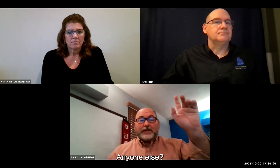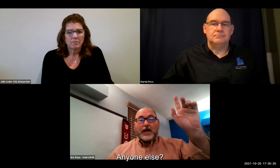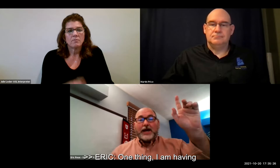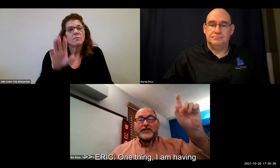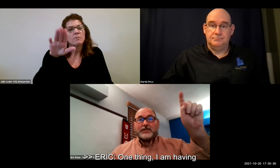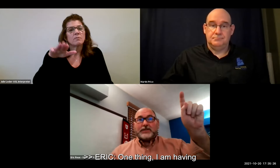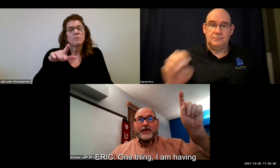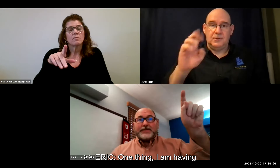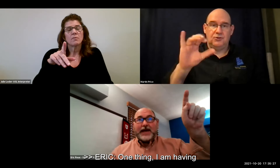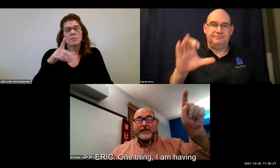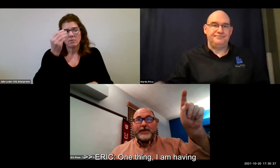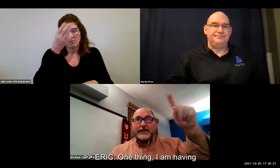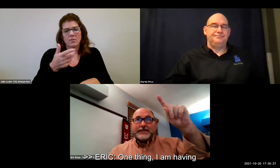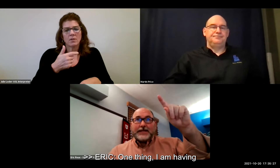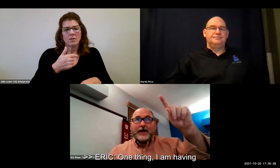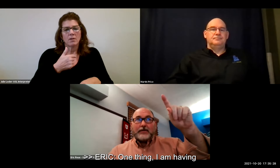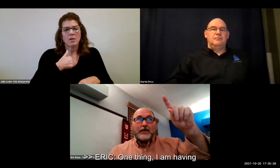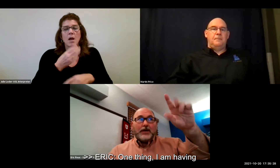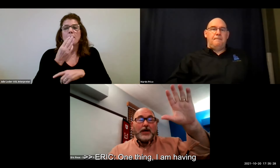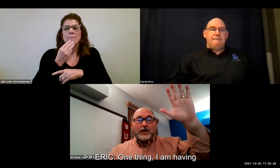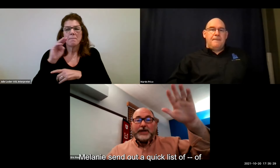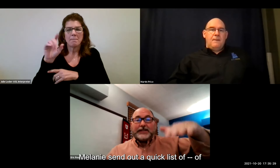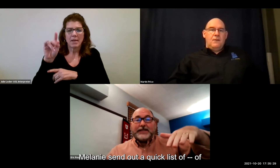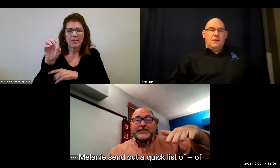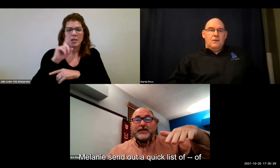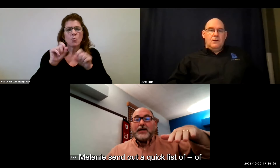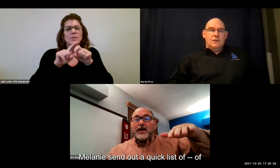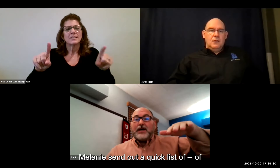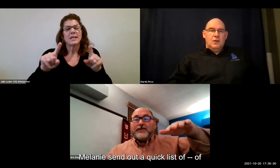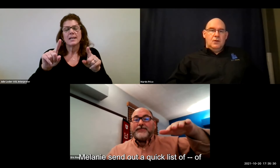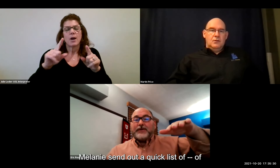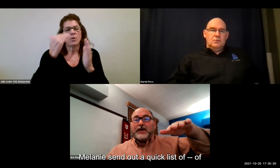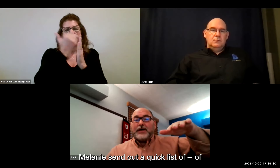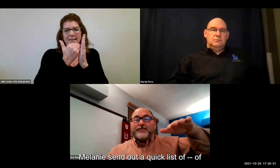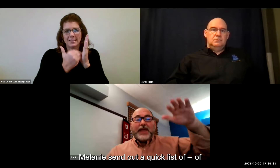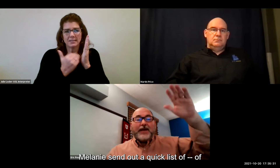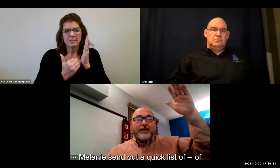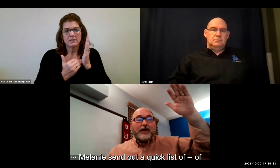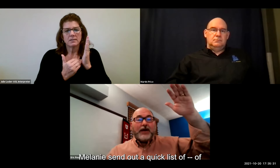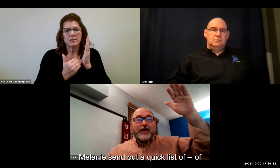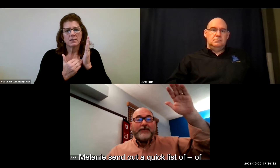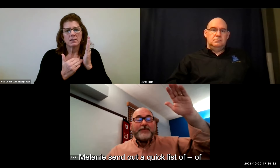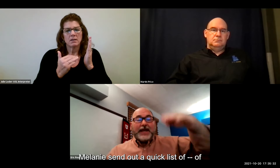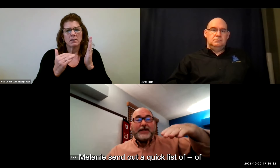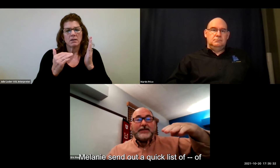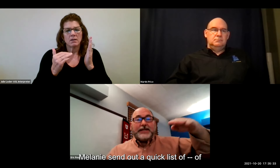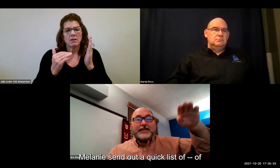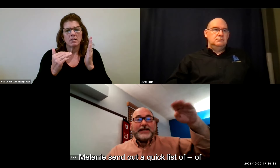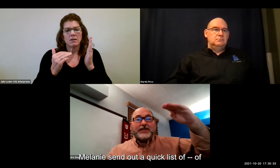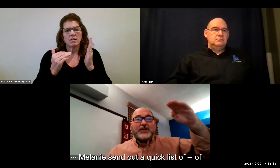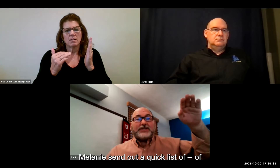One thing, I'm having Melanie send out a quick list of the